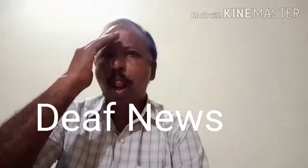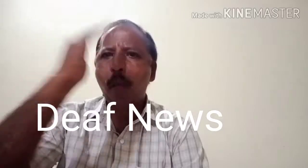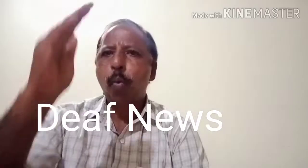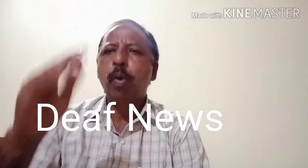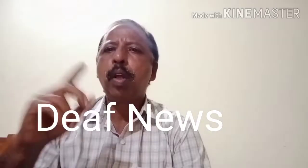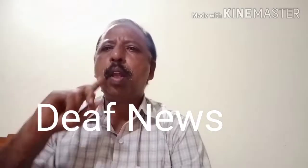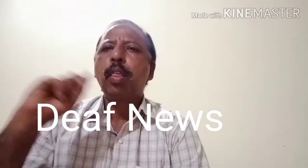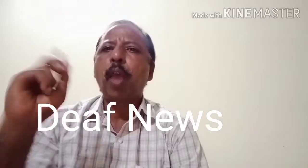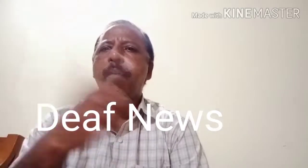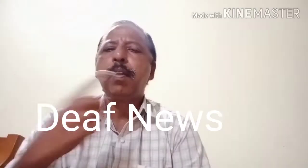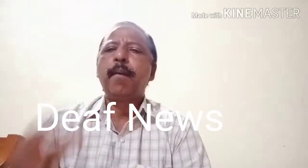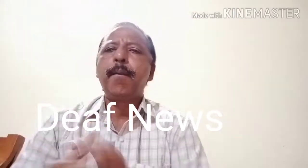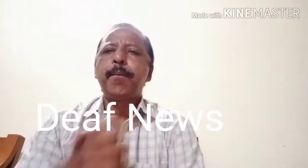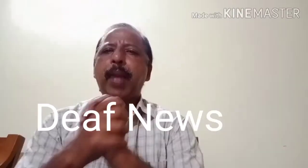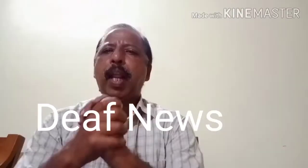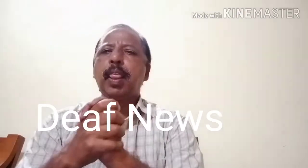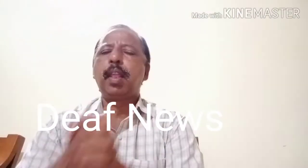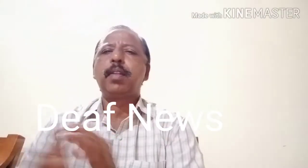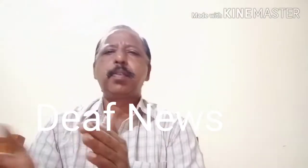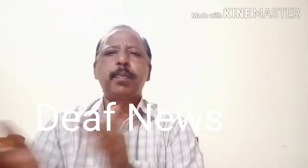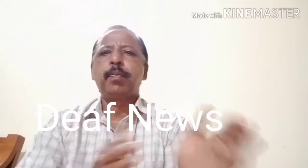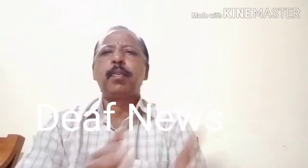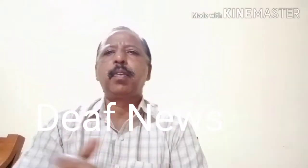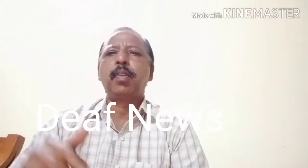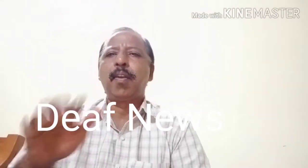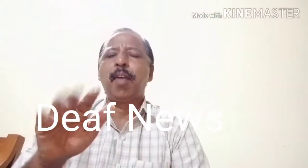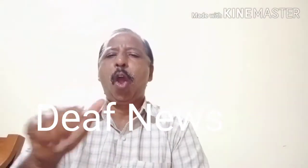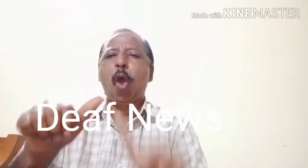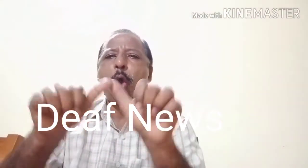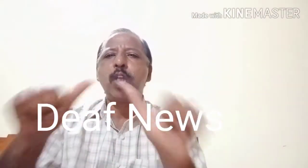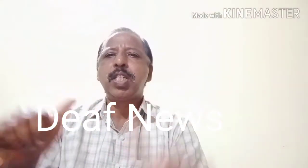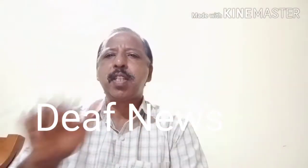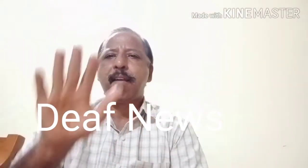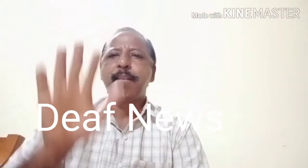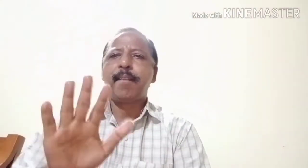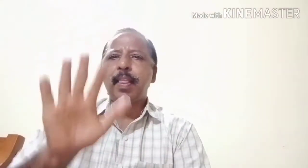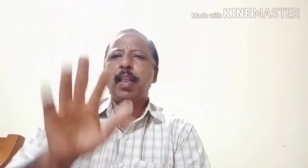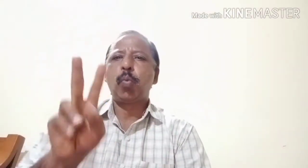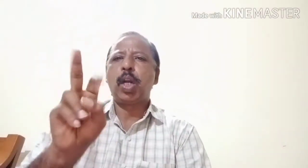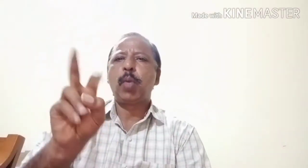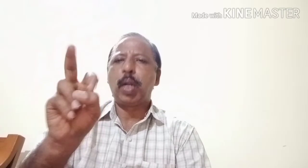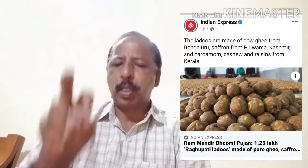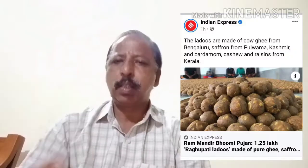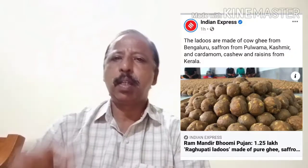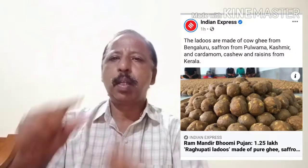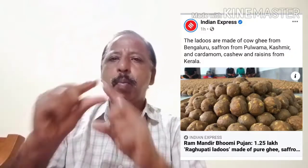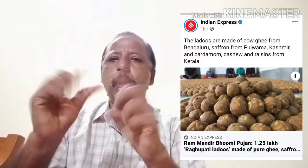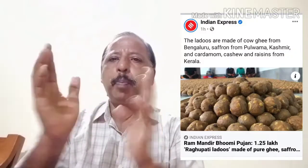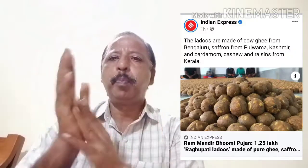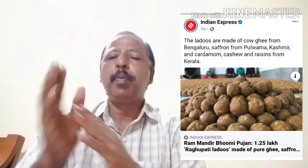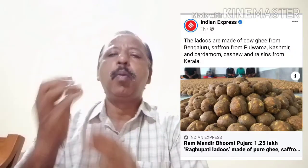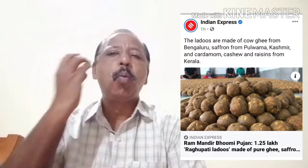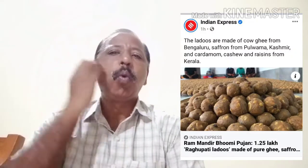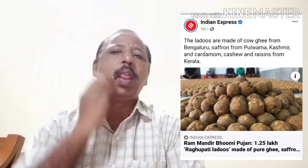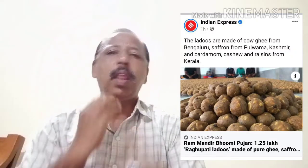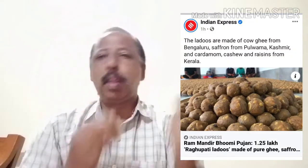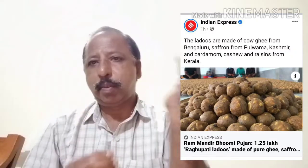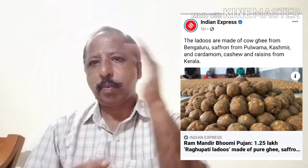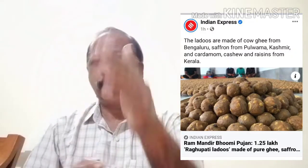www.jobs.denny.gov.in If you looking for